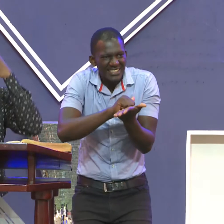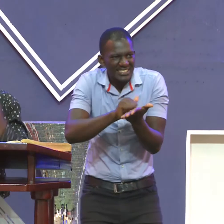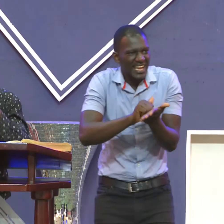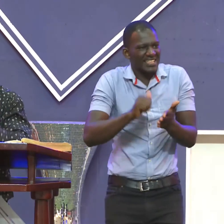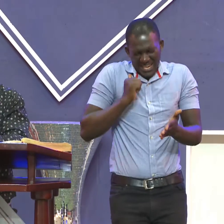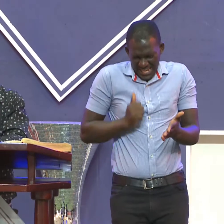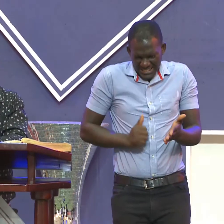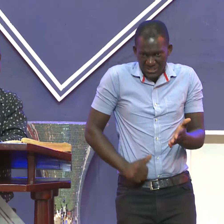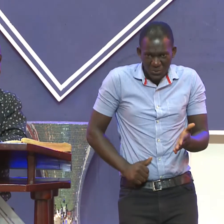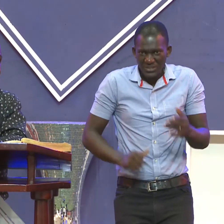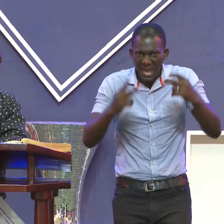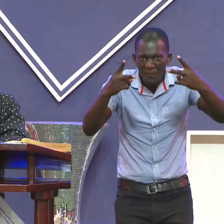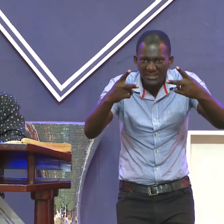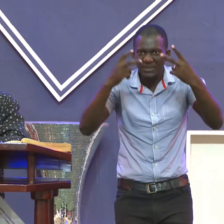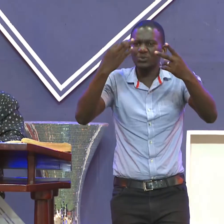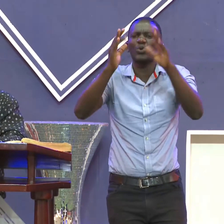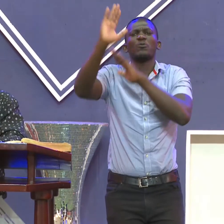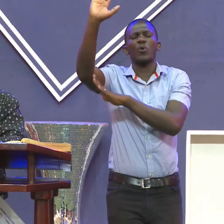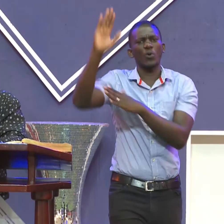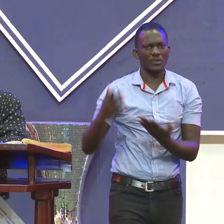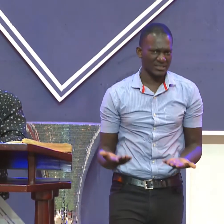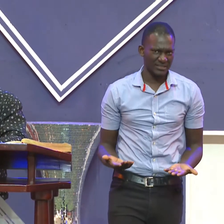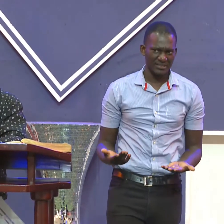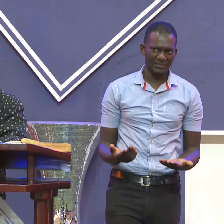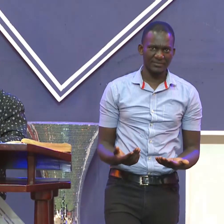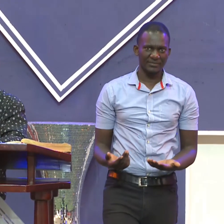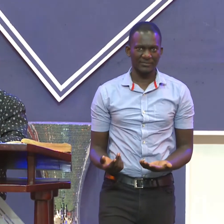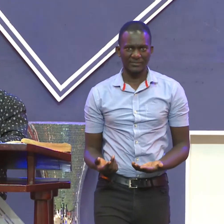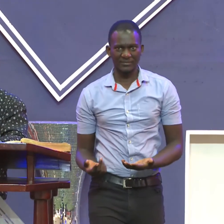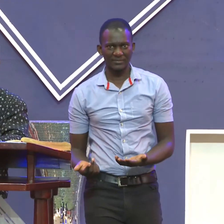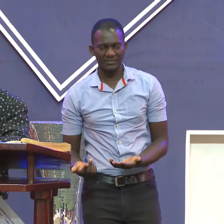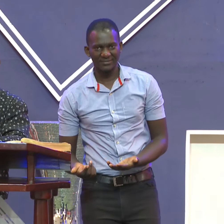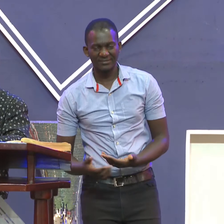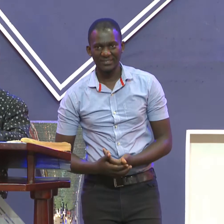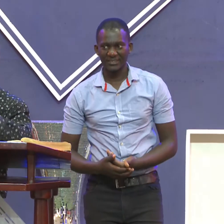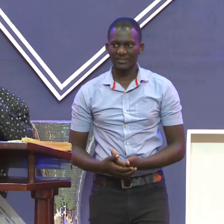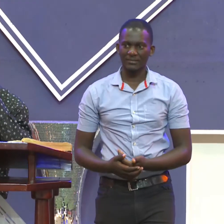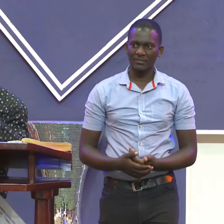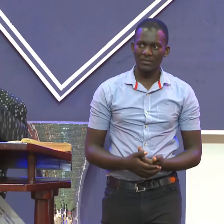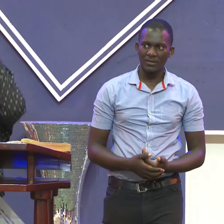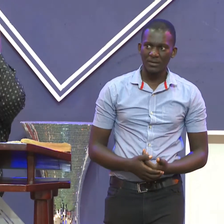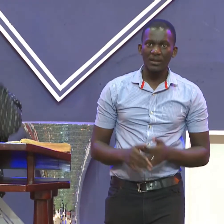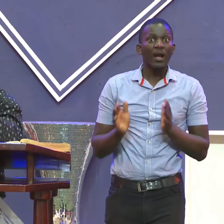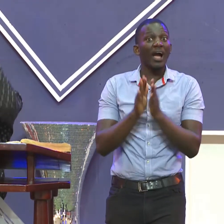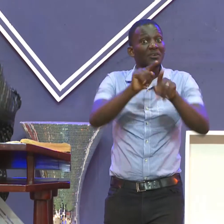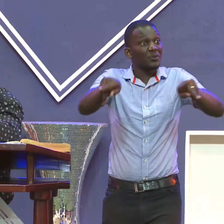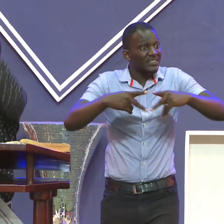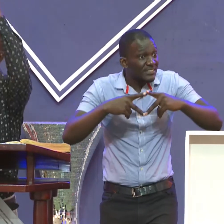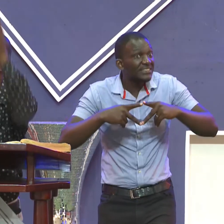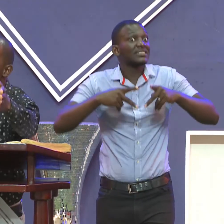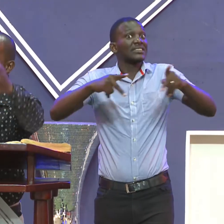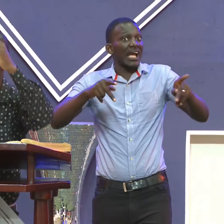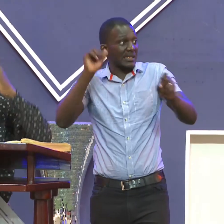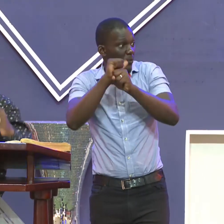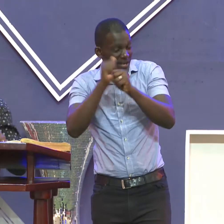attitude, the perception. Tutegere ngeri Katonda jalaba mwebi, tunengeri ye, nengeri jakula mwebi. Ne tutandika na fukula nga